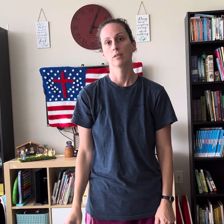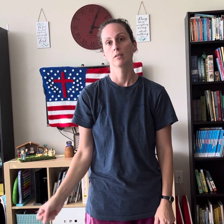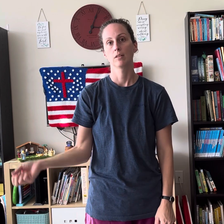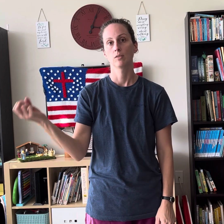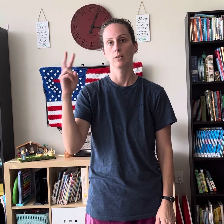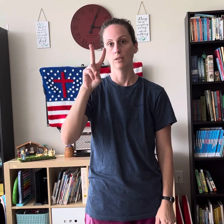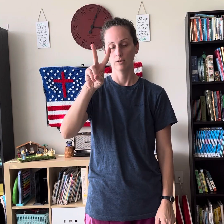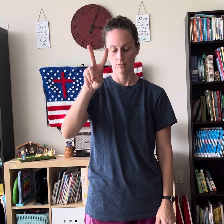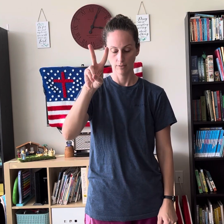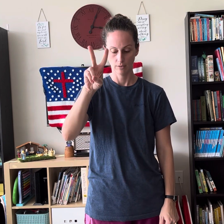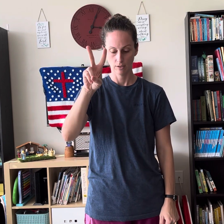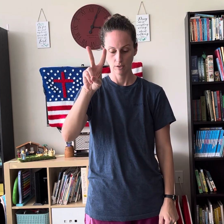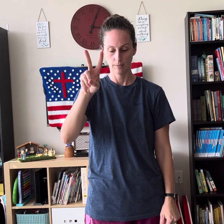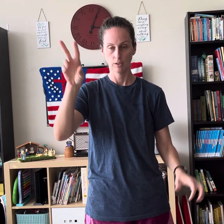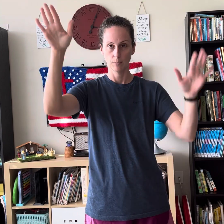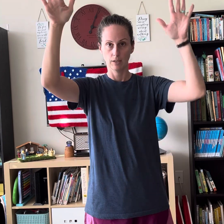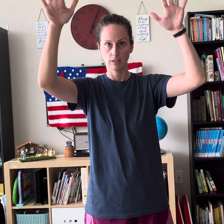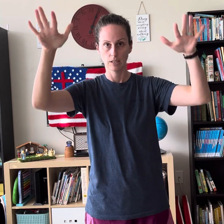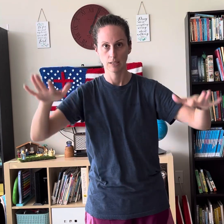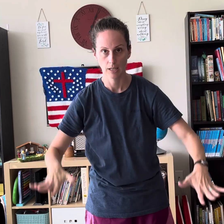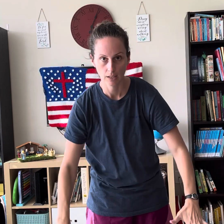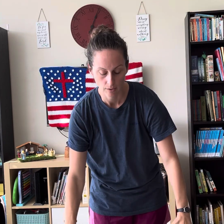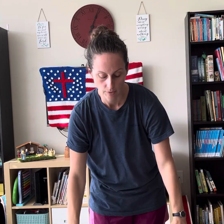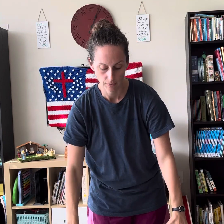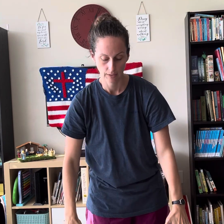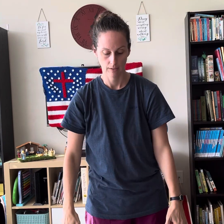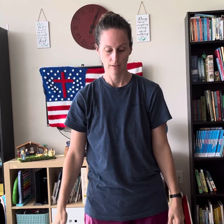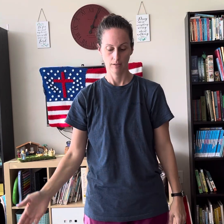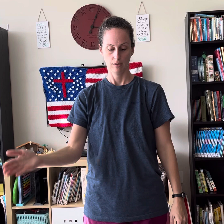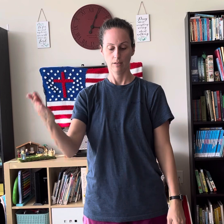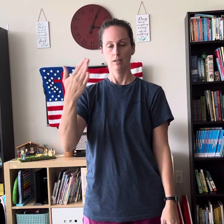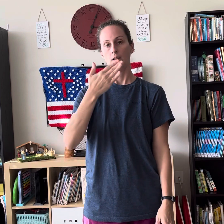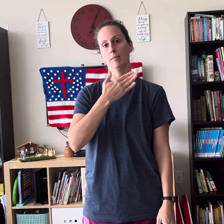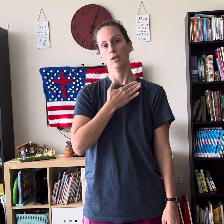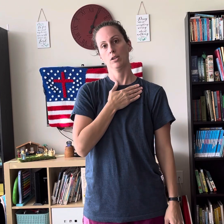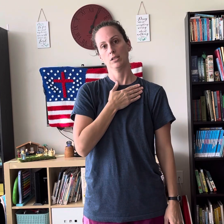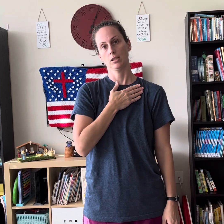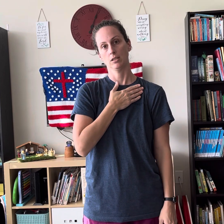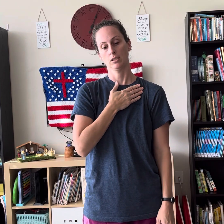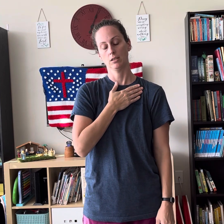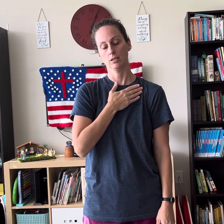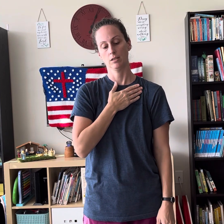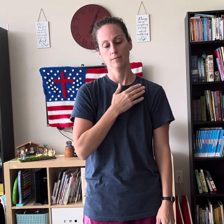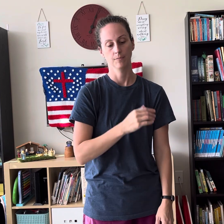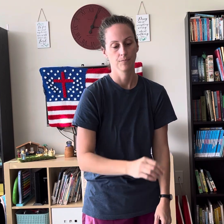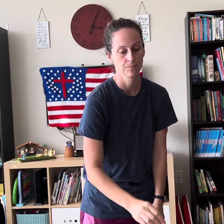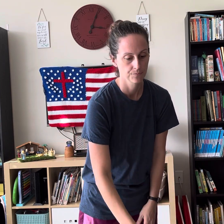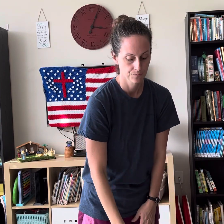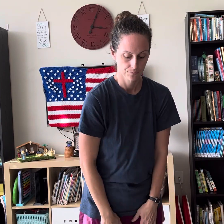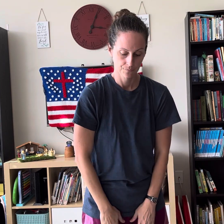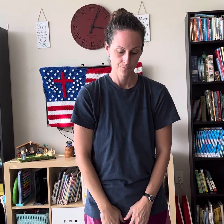2 years after German U-boats sank the Lusitania, killing American citizens.